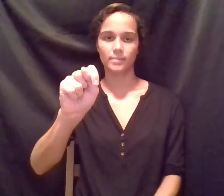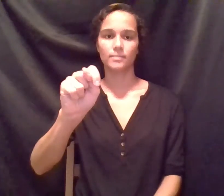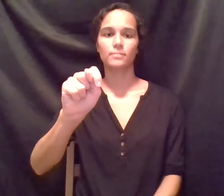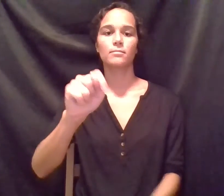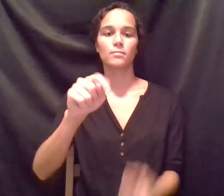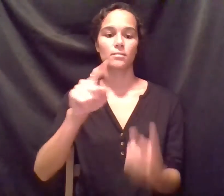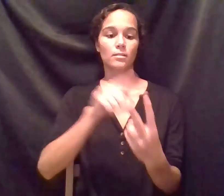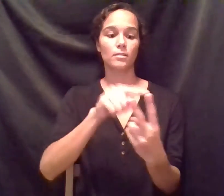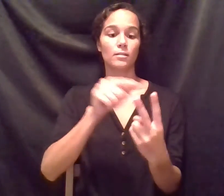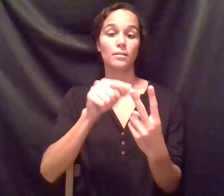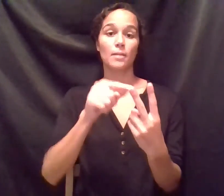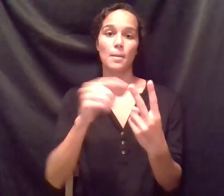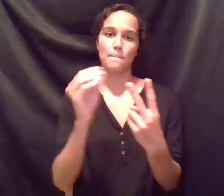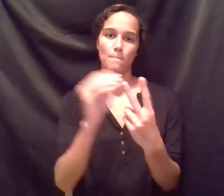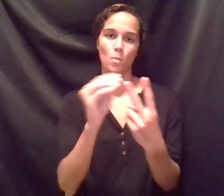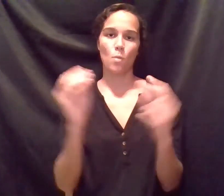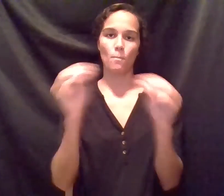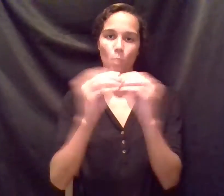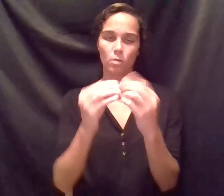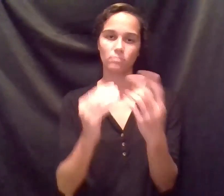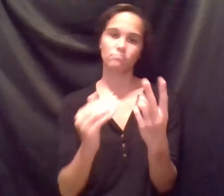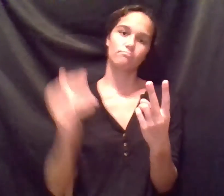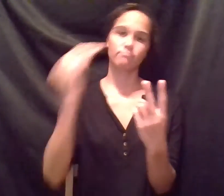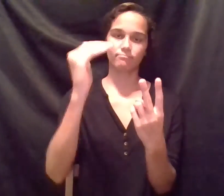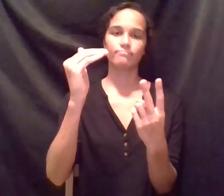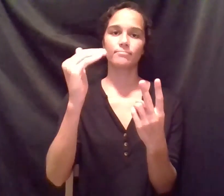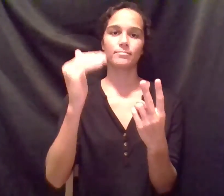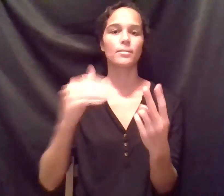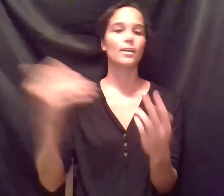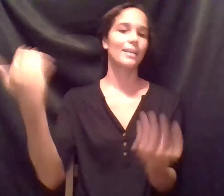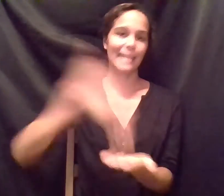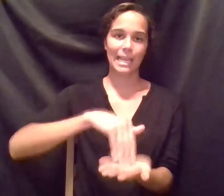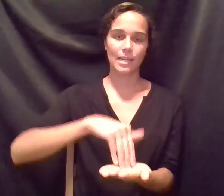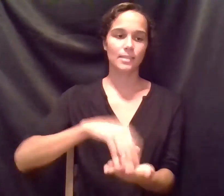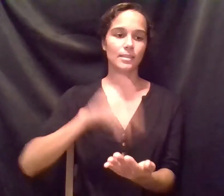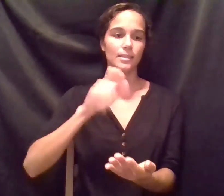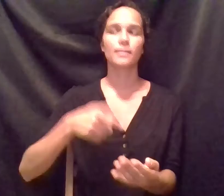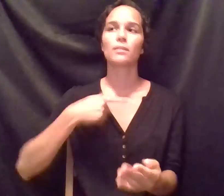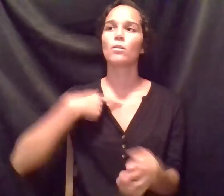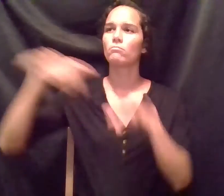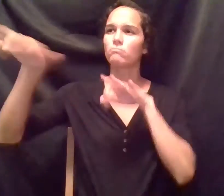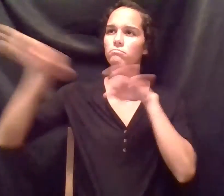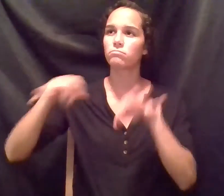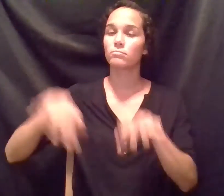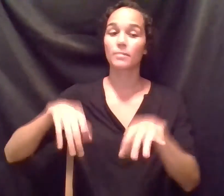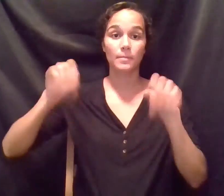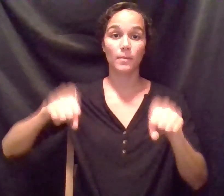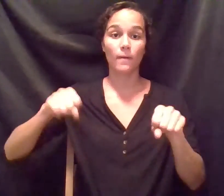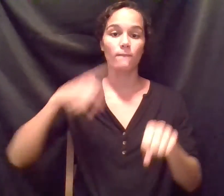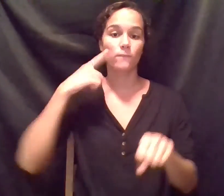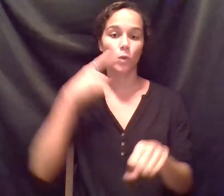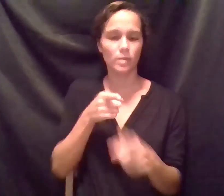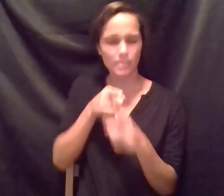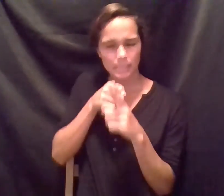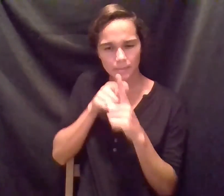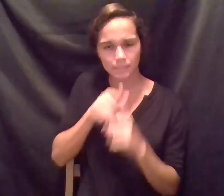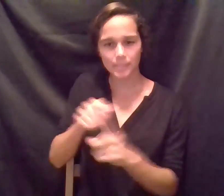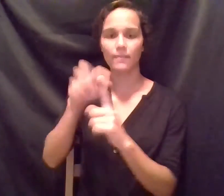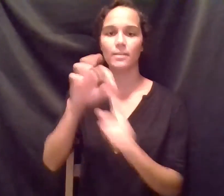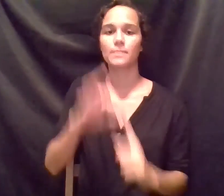law enforcement needs to be able to articulate specific facts of what's going on in order to have that